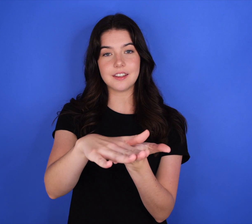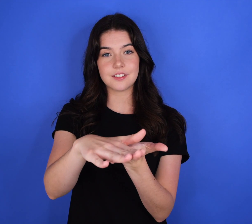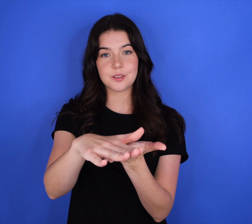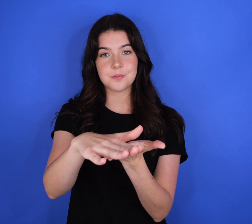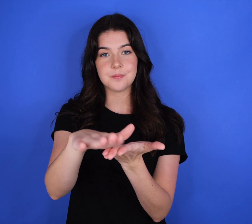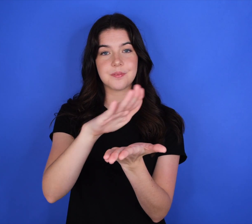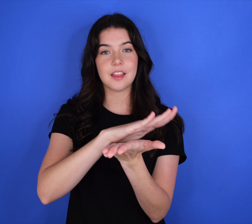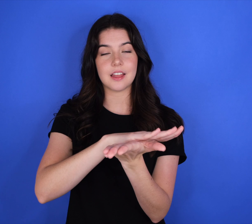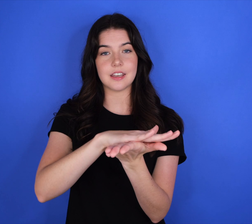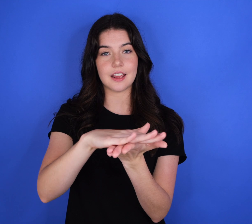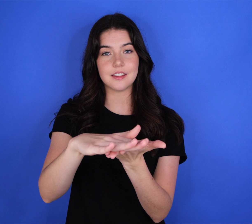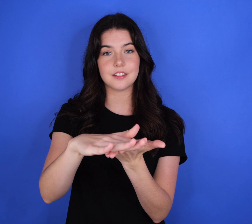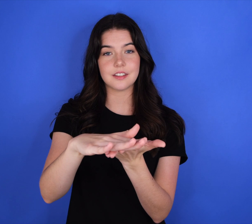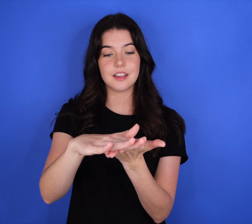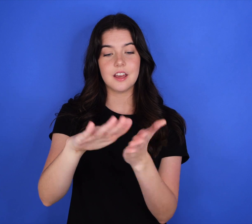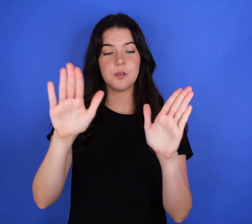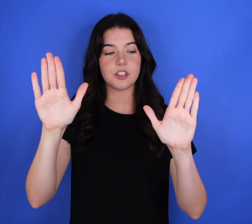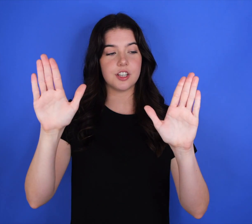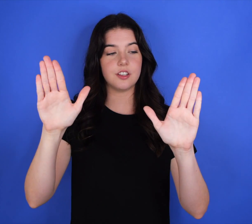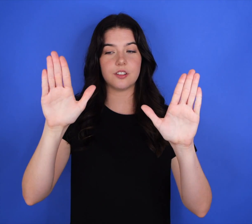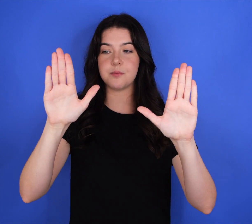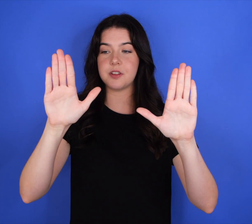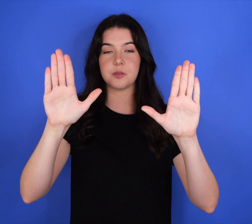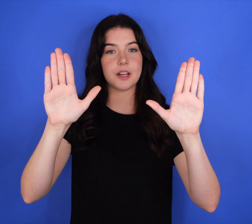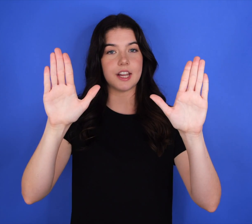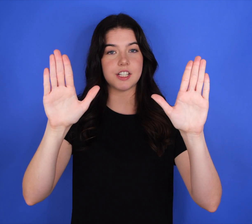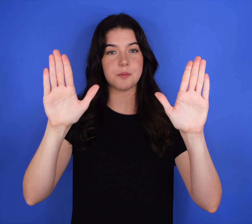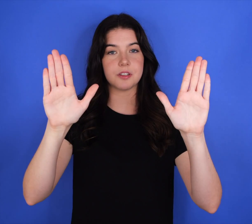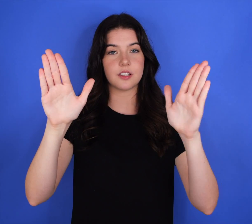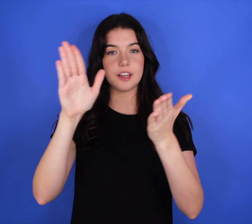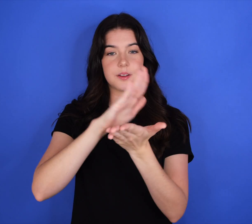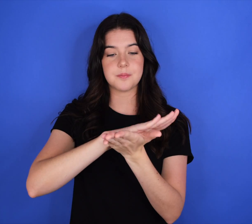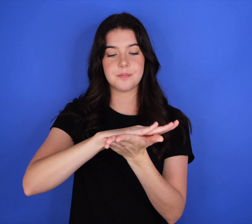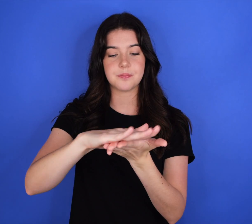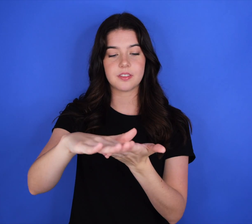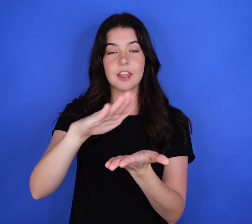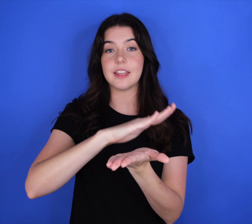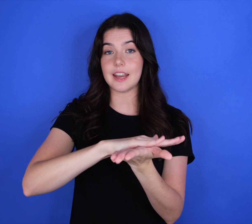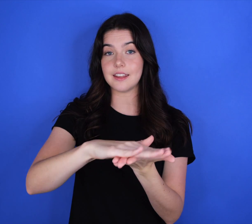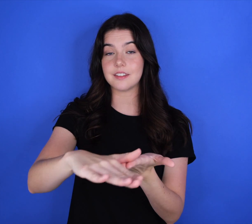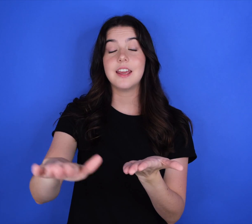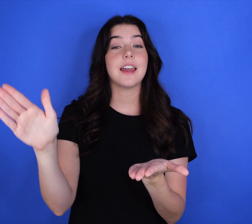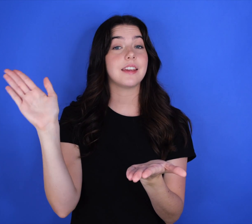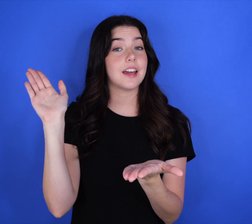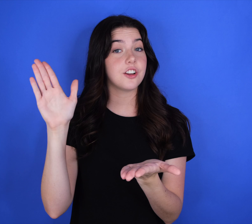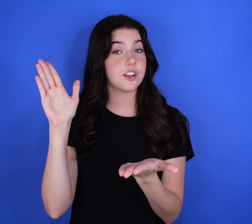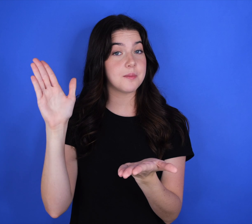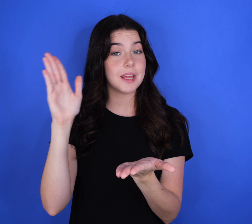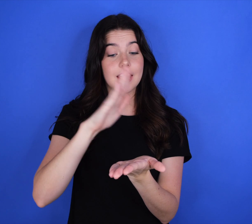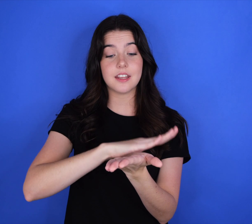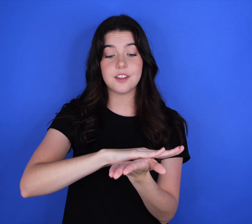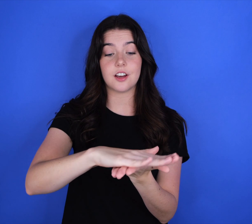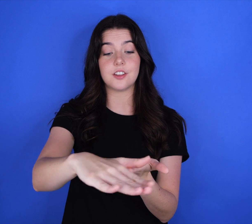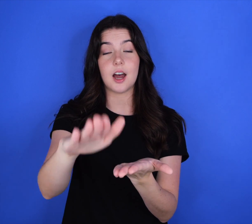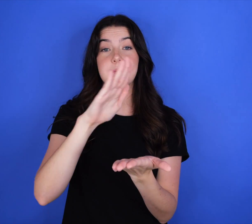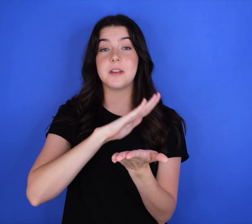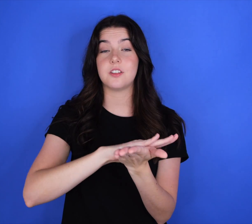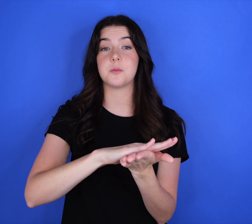nice, nice, which is, this is what your hand shapes look like, nice. And again, your dominant hand is on top and is the one